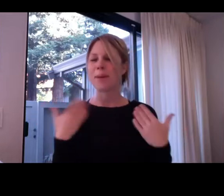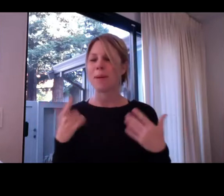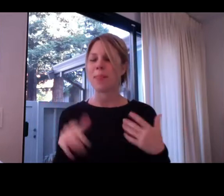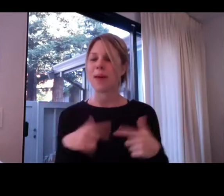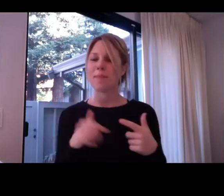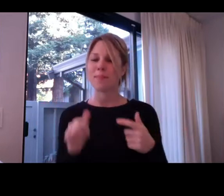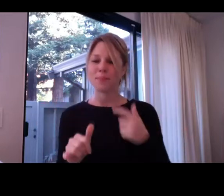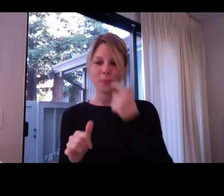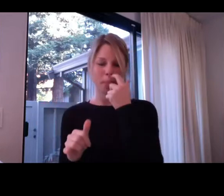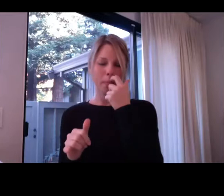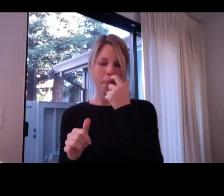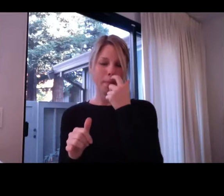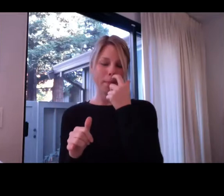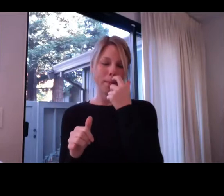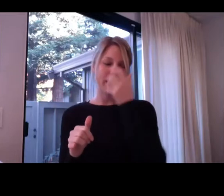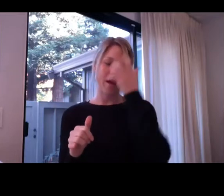happy to come back.